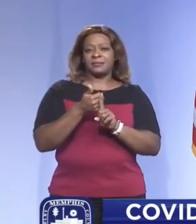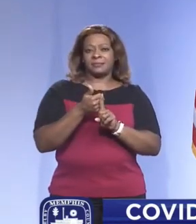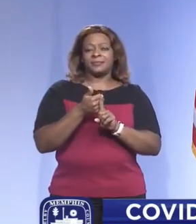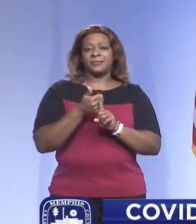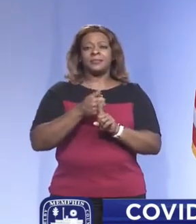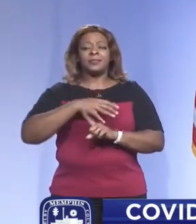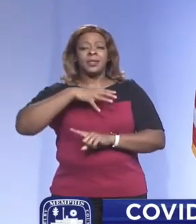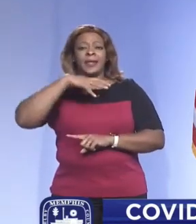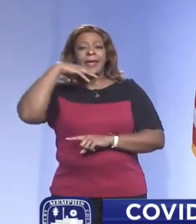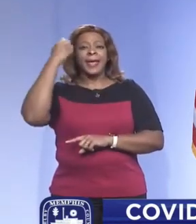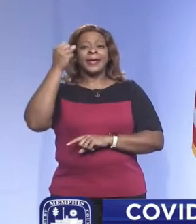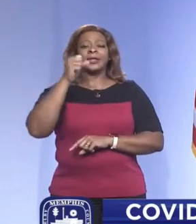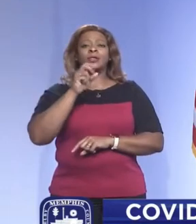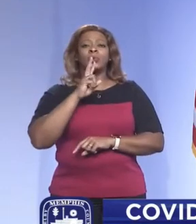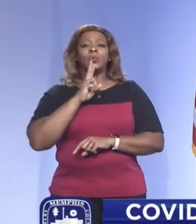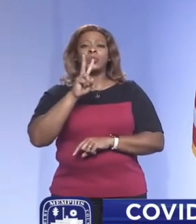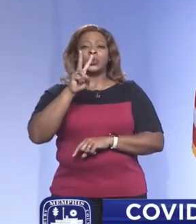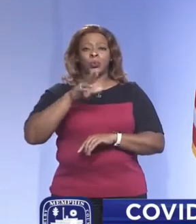older than age 2.